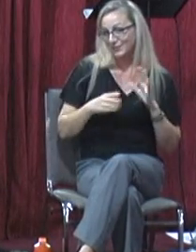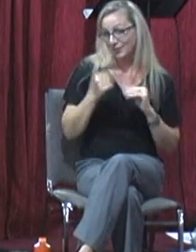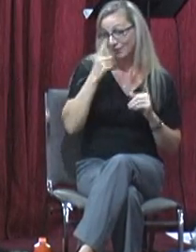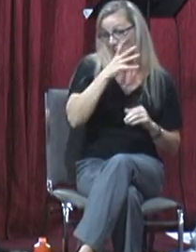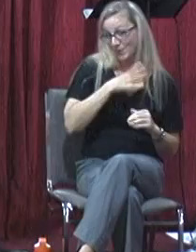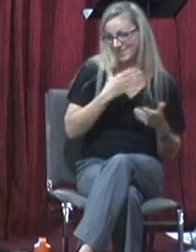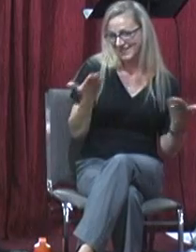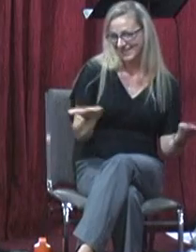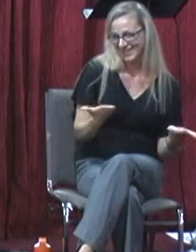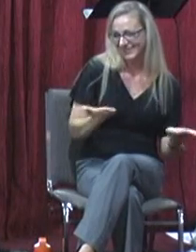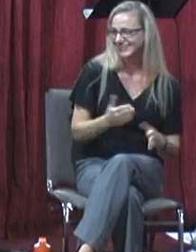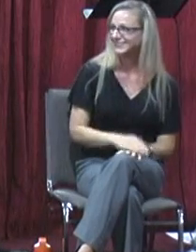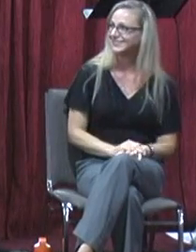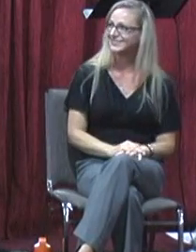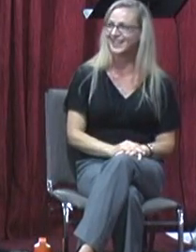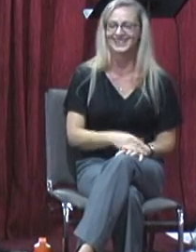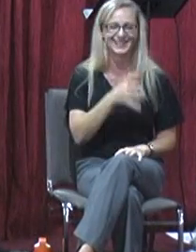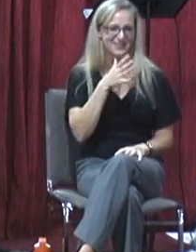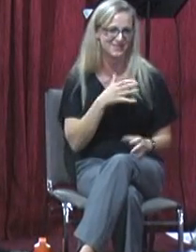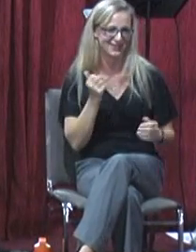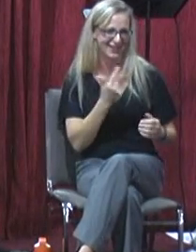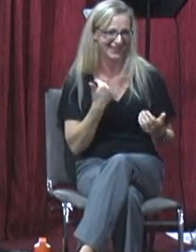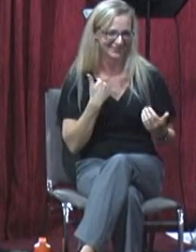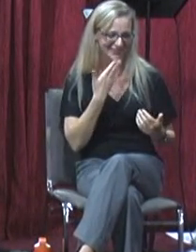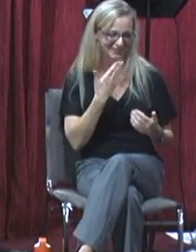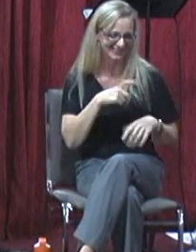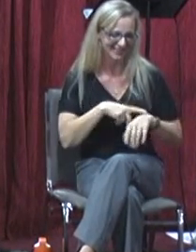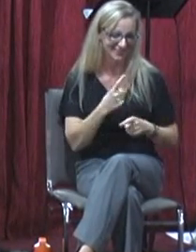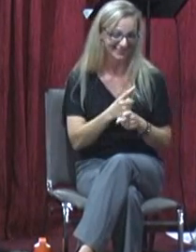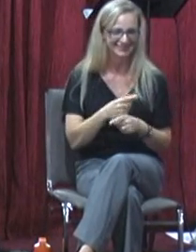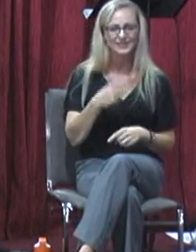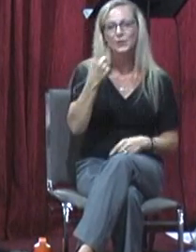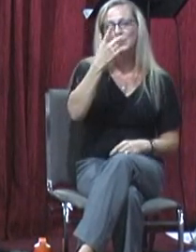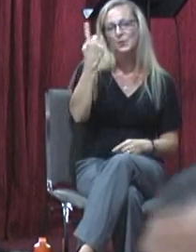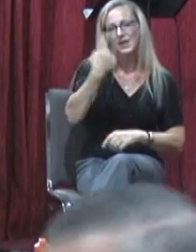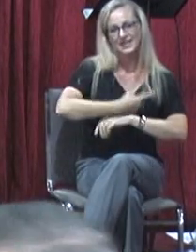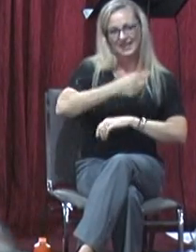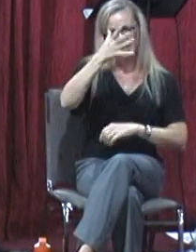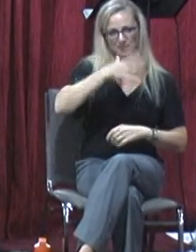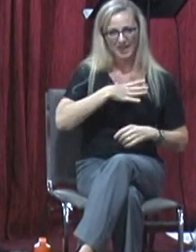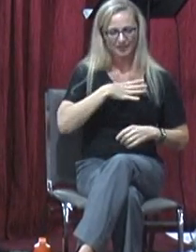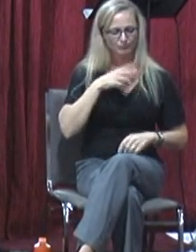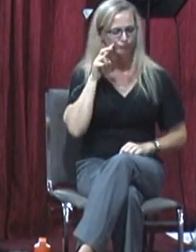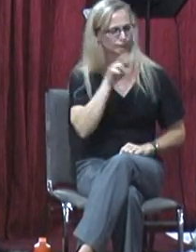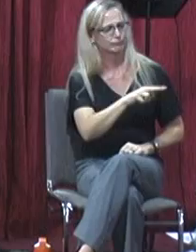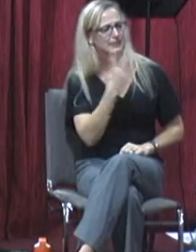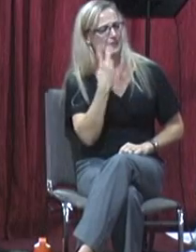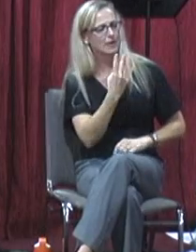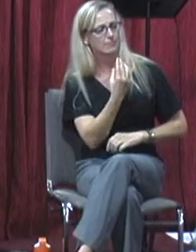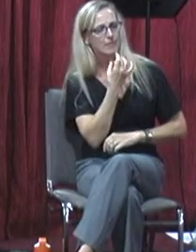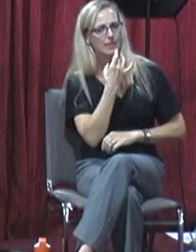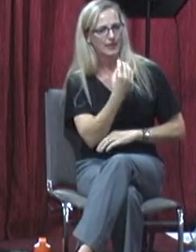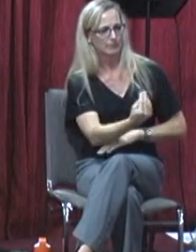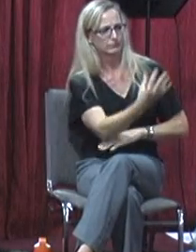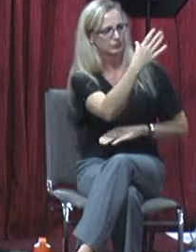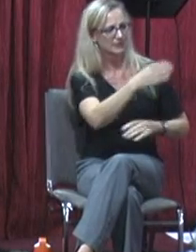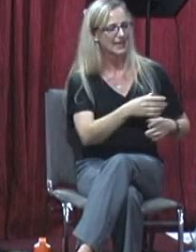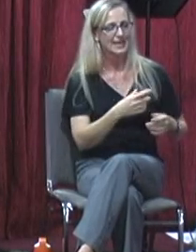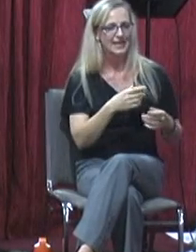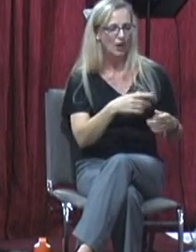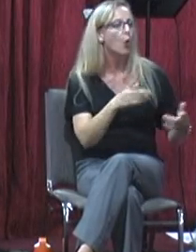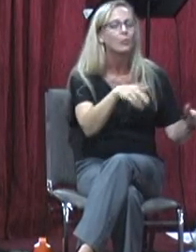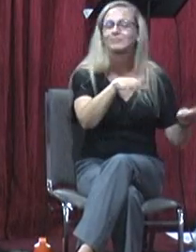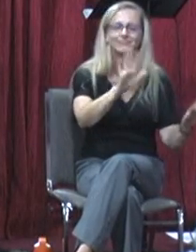because after all, the women are having such a good time here, right? One day, a man spotted a lamp by the roadside. He picked it up, rubbed it vigorously, and a